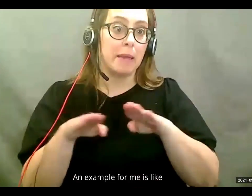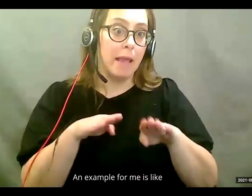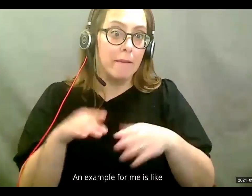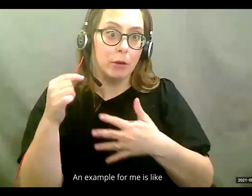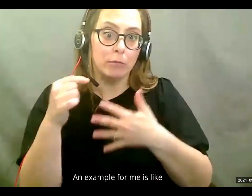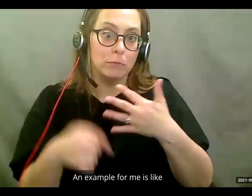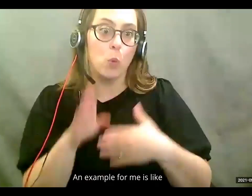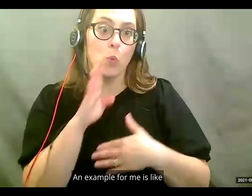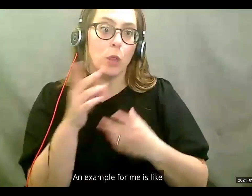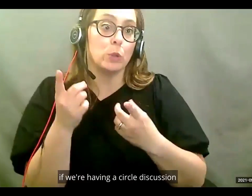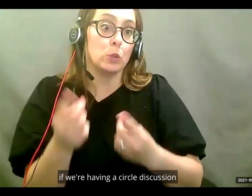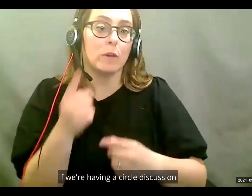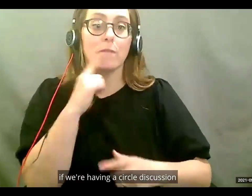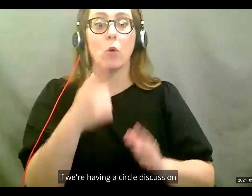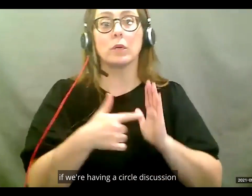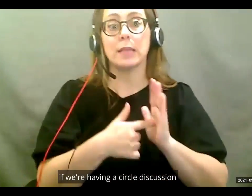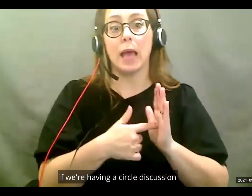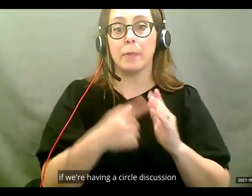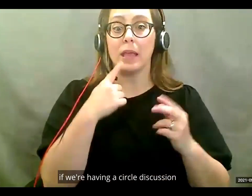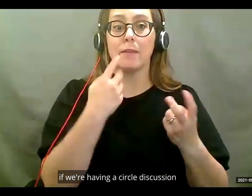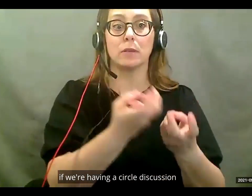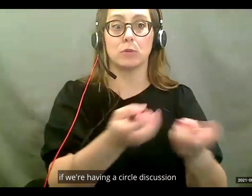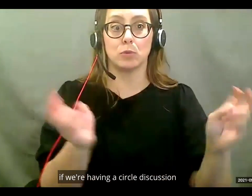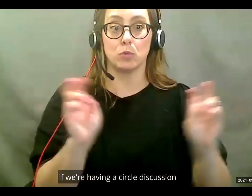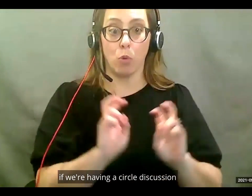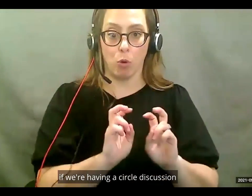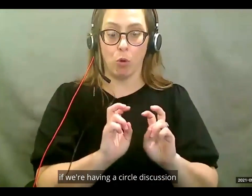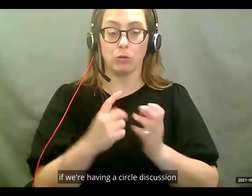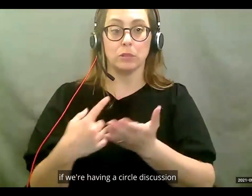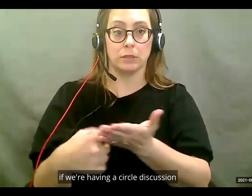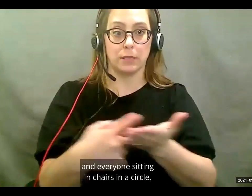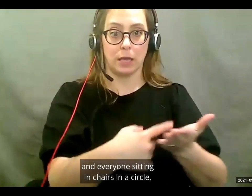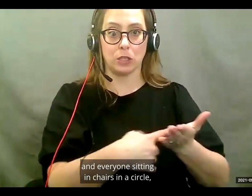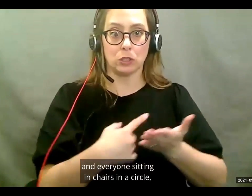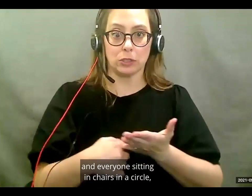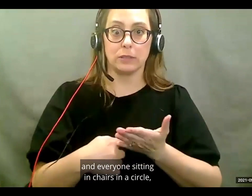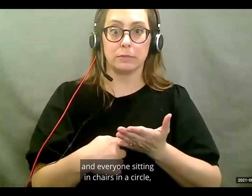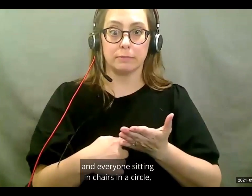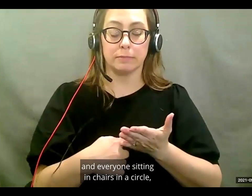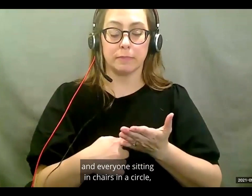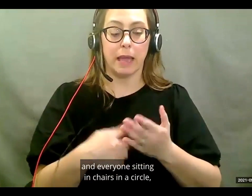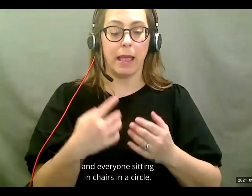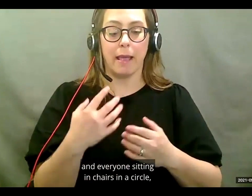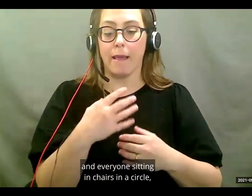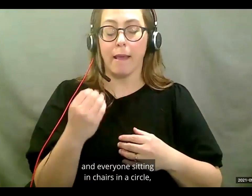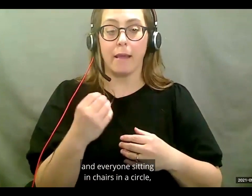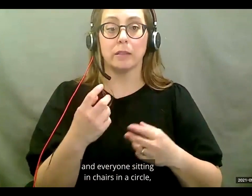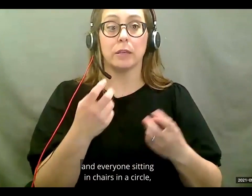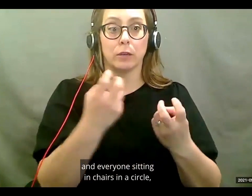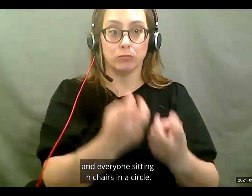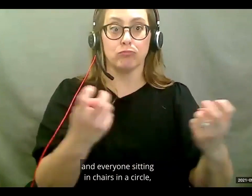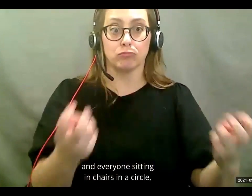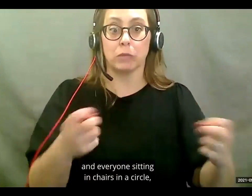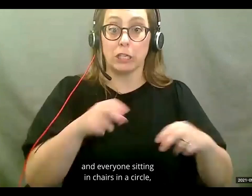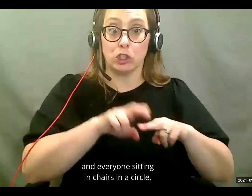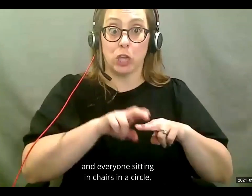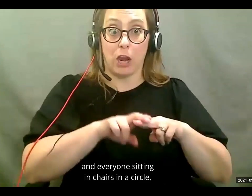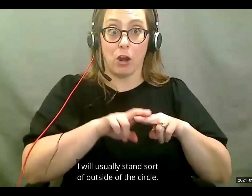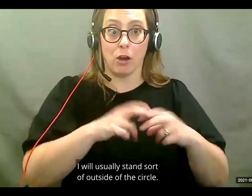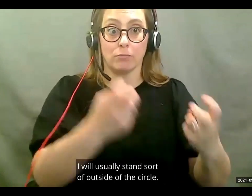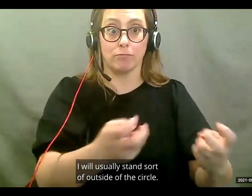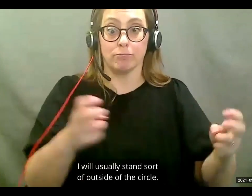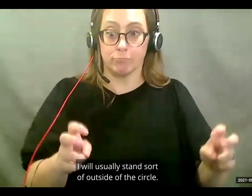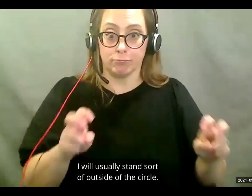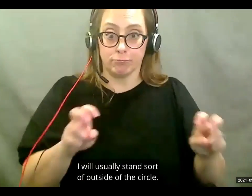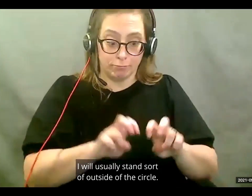example for me is like if we're having a circle discussion, if everyone's seated in chairs in a circle,